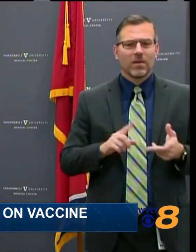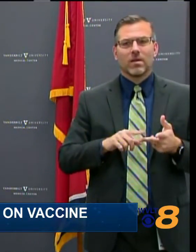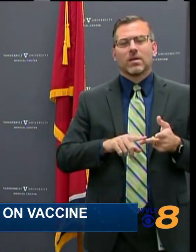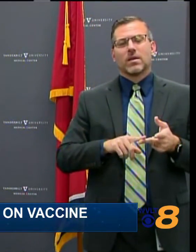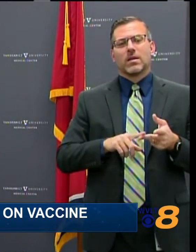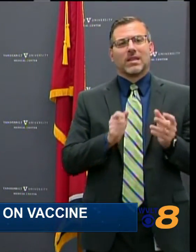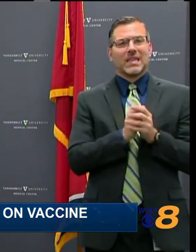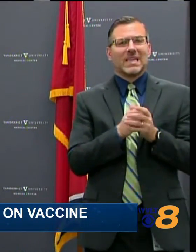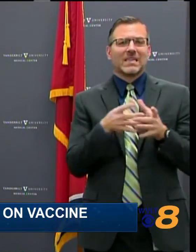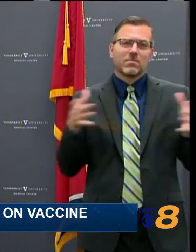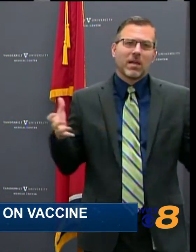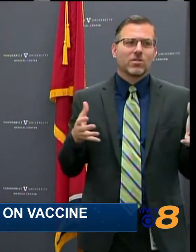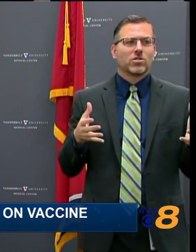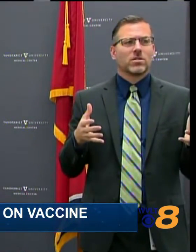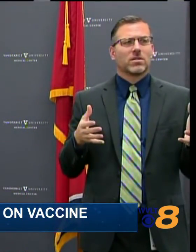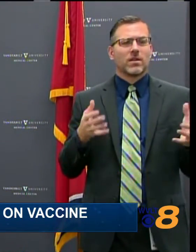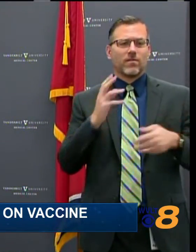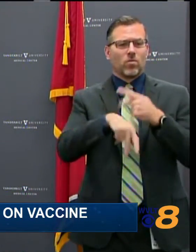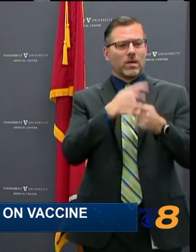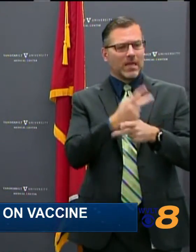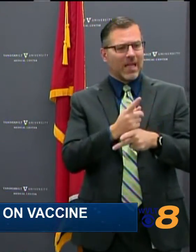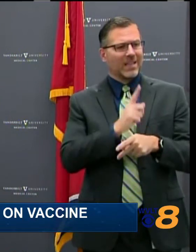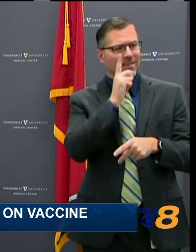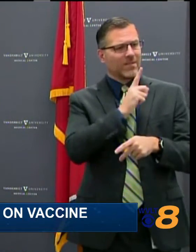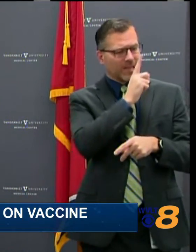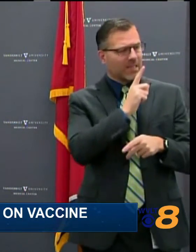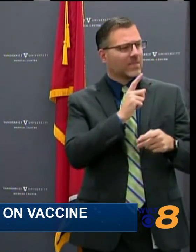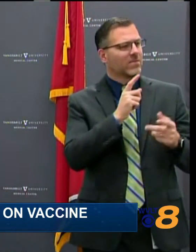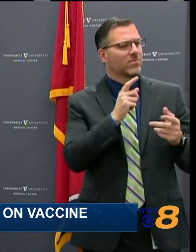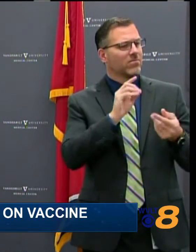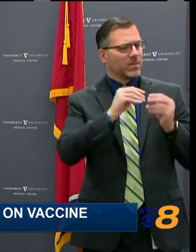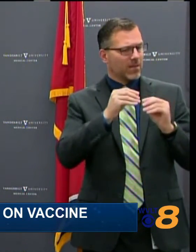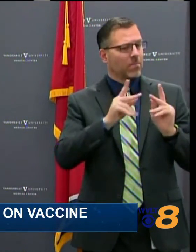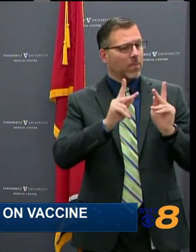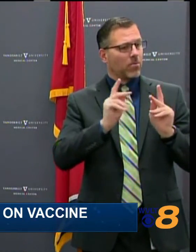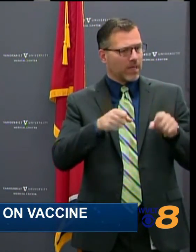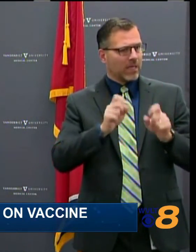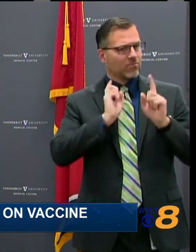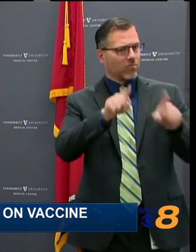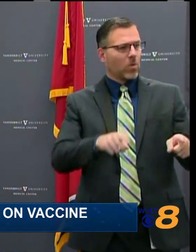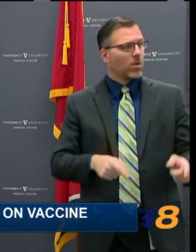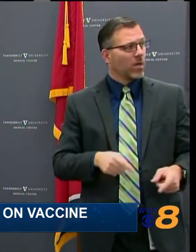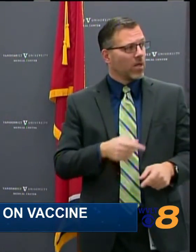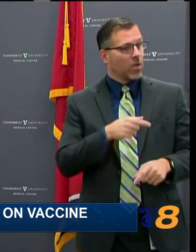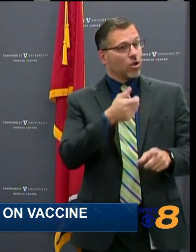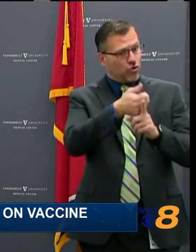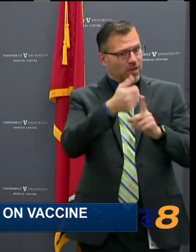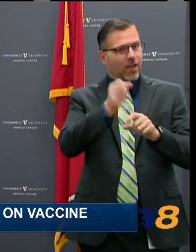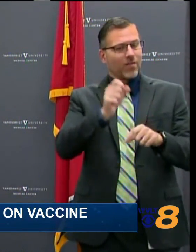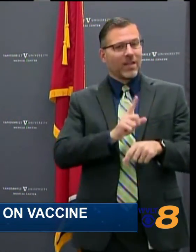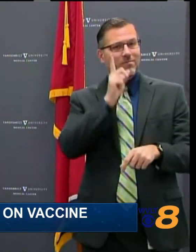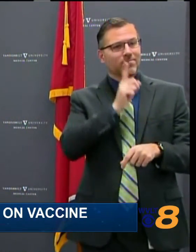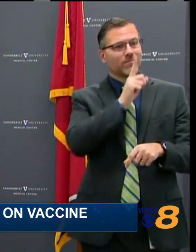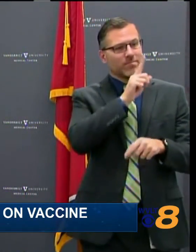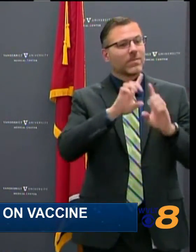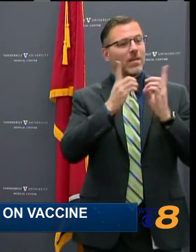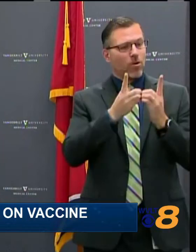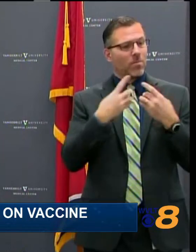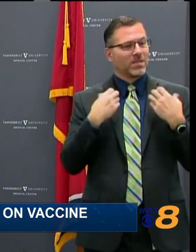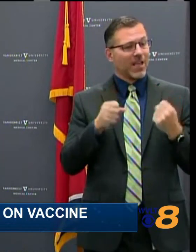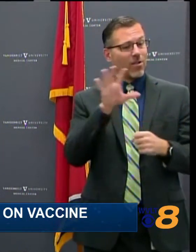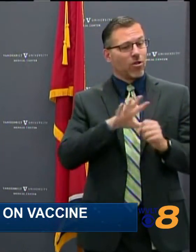expansion of the types of tests that Tennesseans can get. As you know, we just recently announced that you can self-swab test in departments of health across the